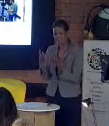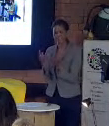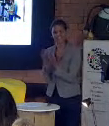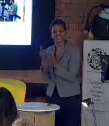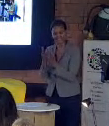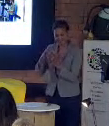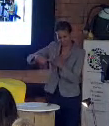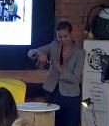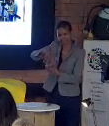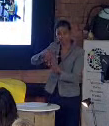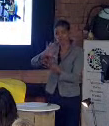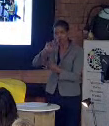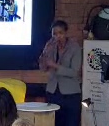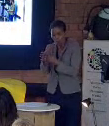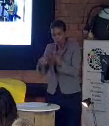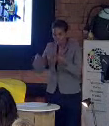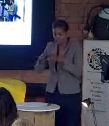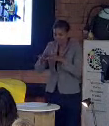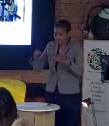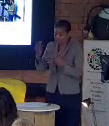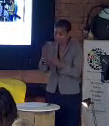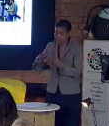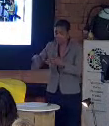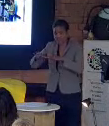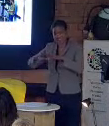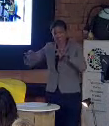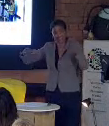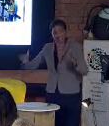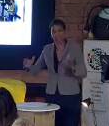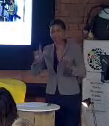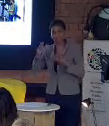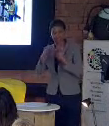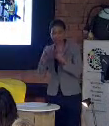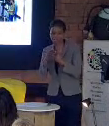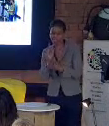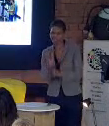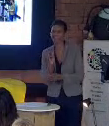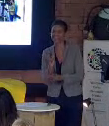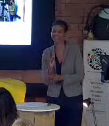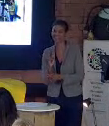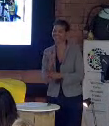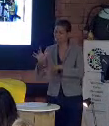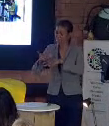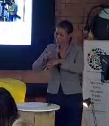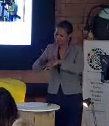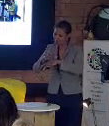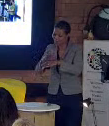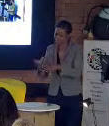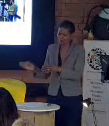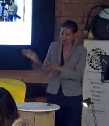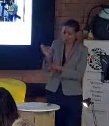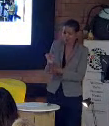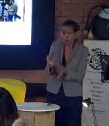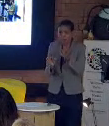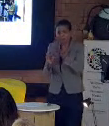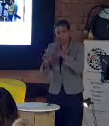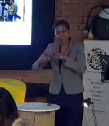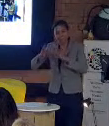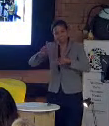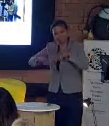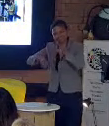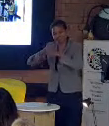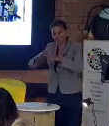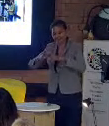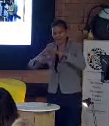it's, you know, it can be completely part of the performance. And for example, Javier's on a virtual performance could, catch one of